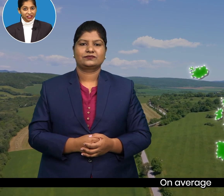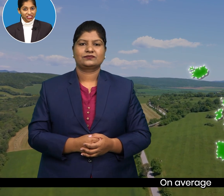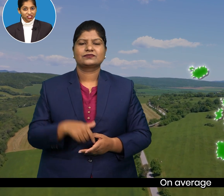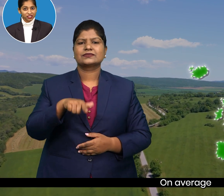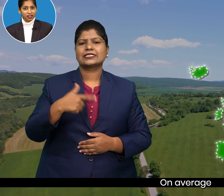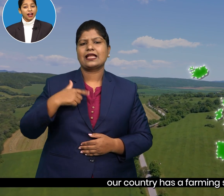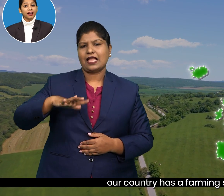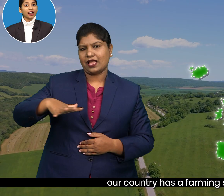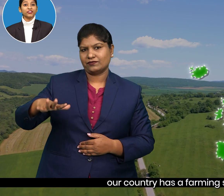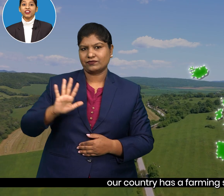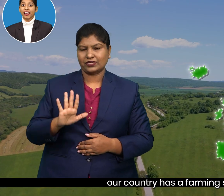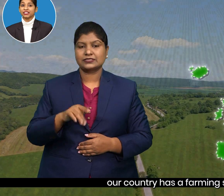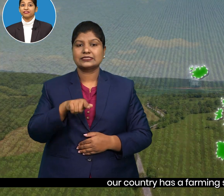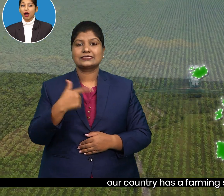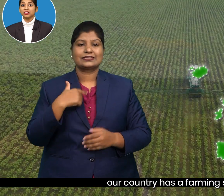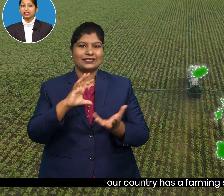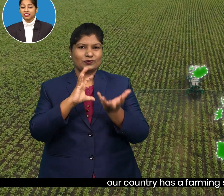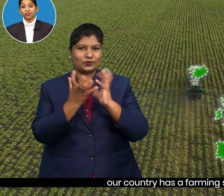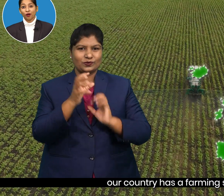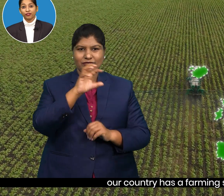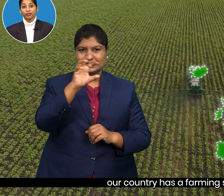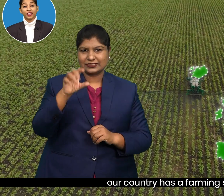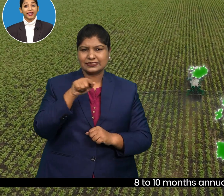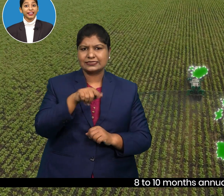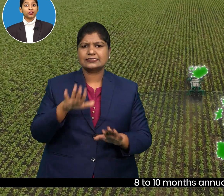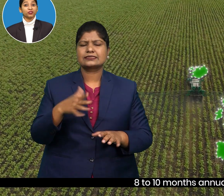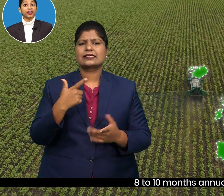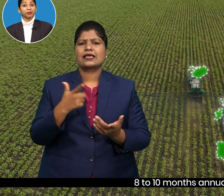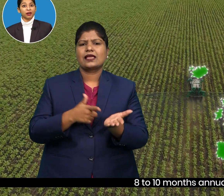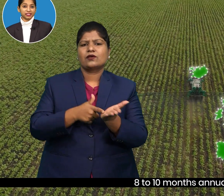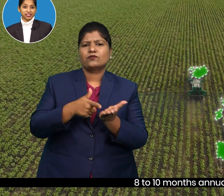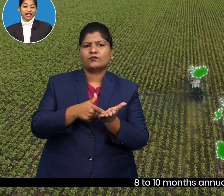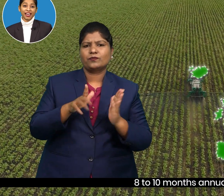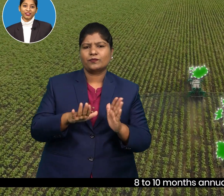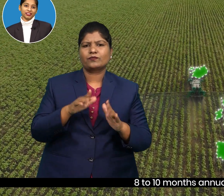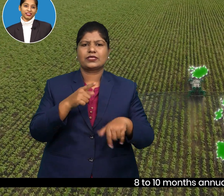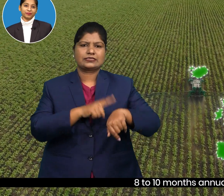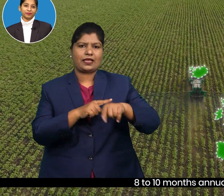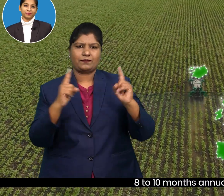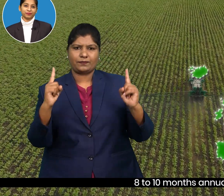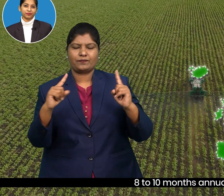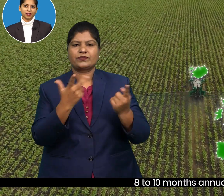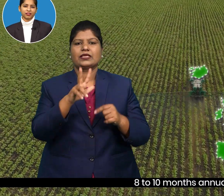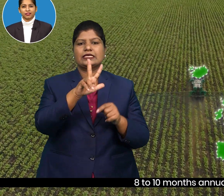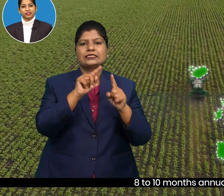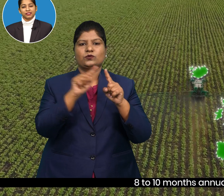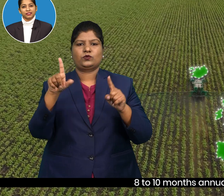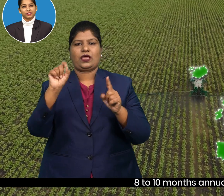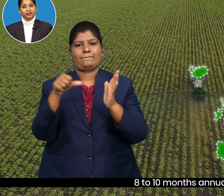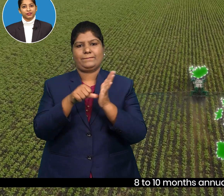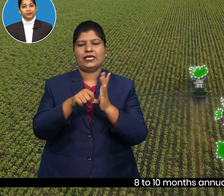On average, a country has a farming season of 8 to 10 months annually,